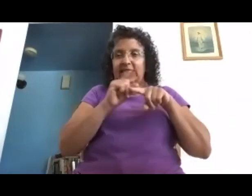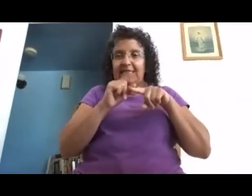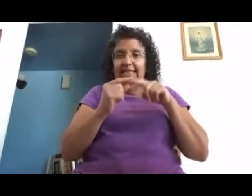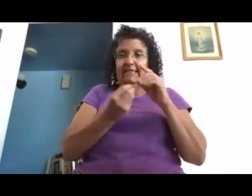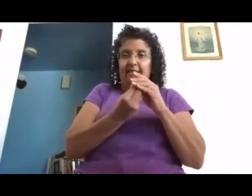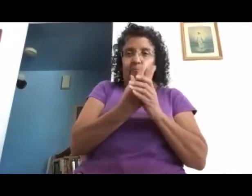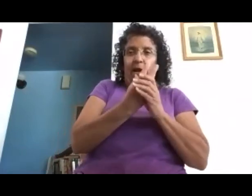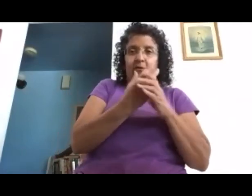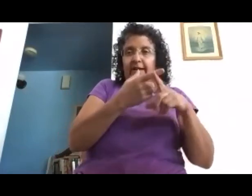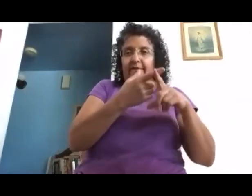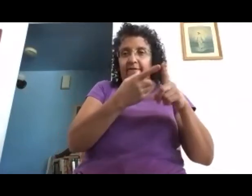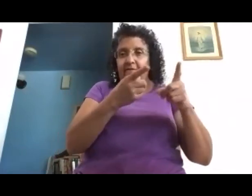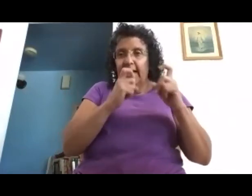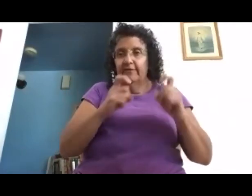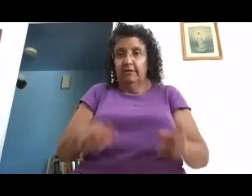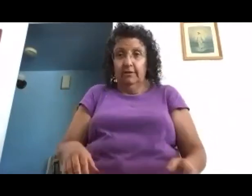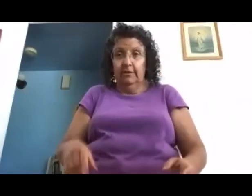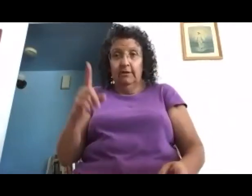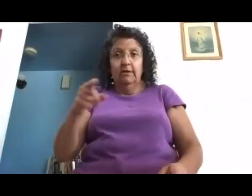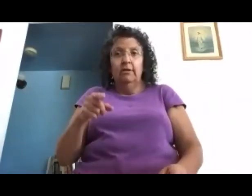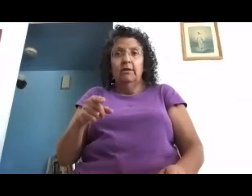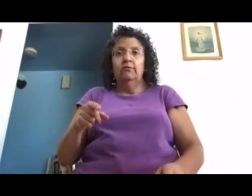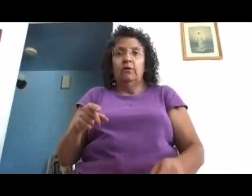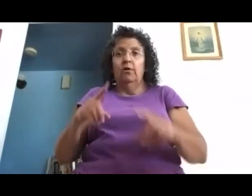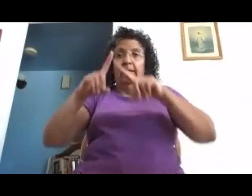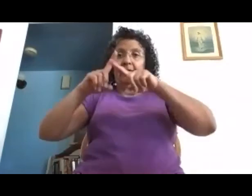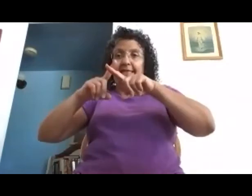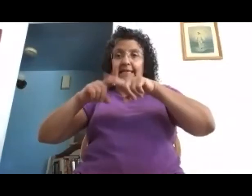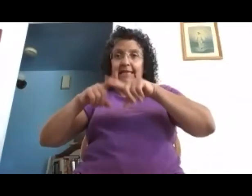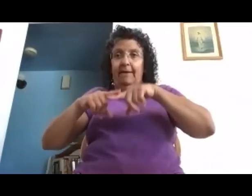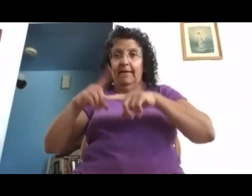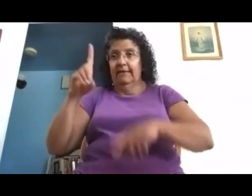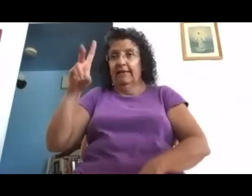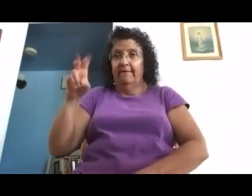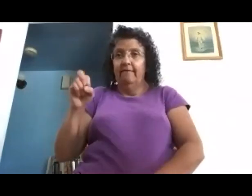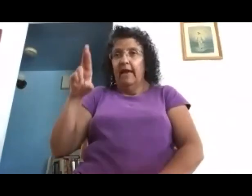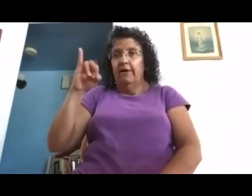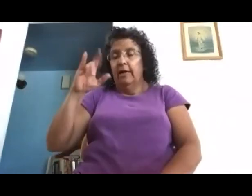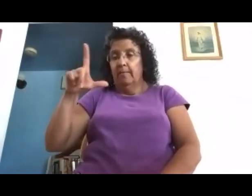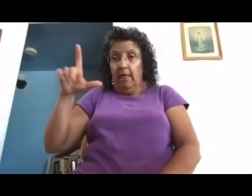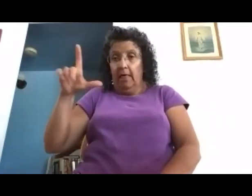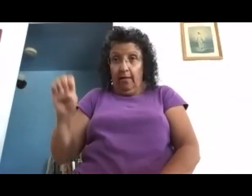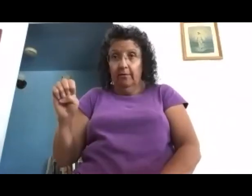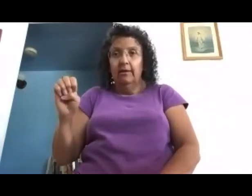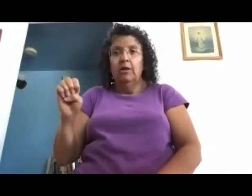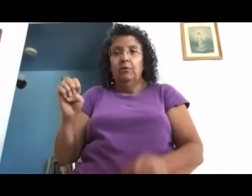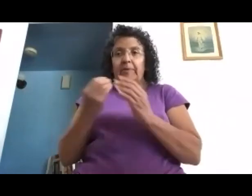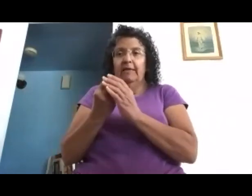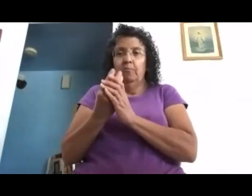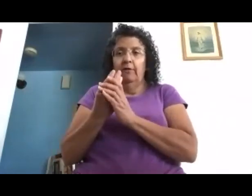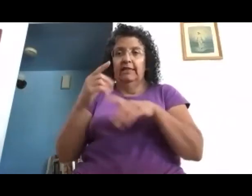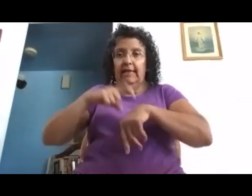my dependent variable. If you have a different question, you can choose a different dependent